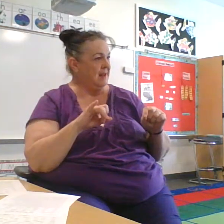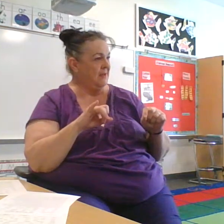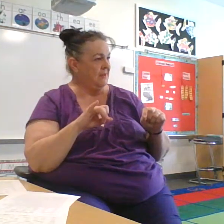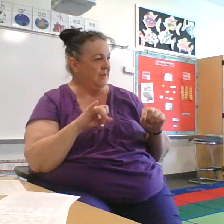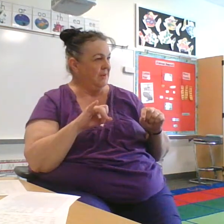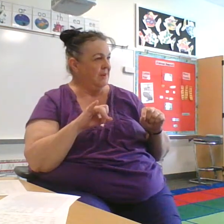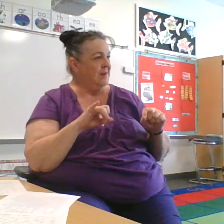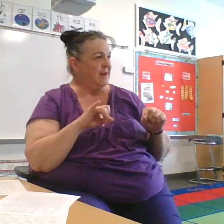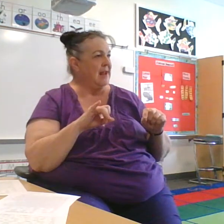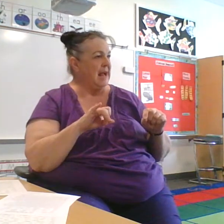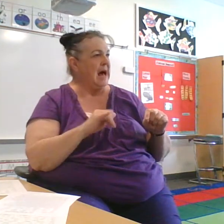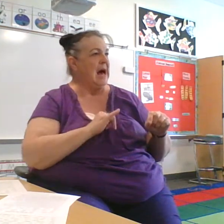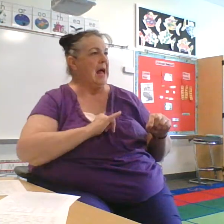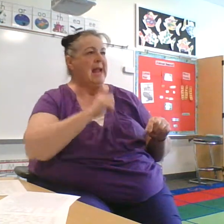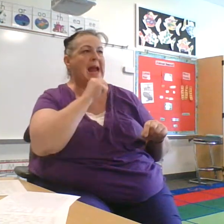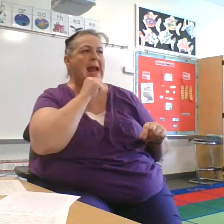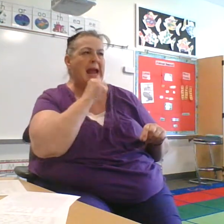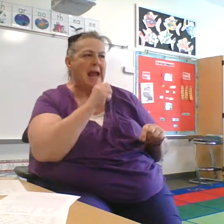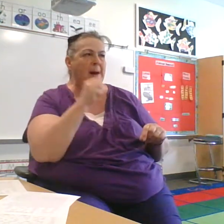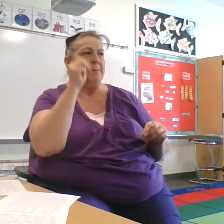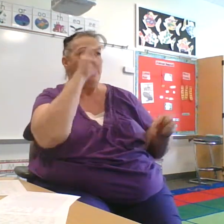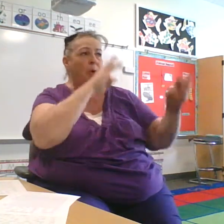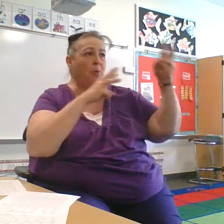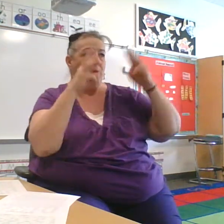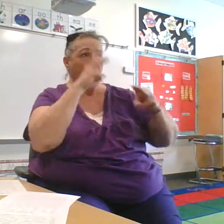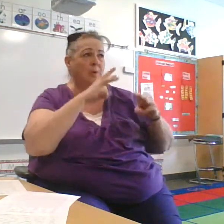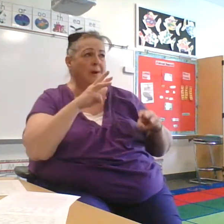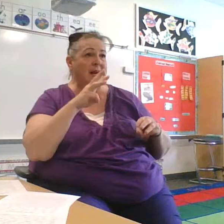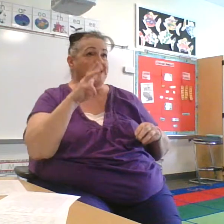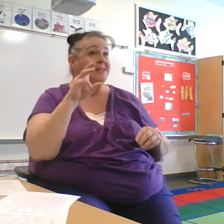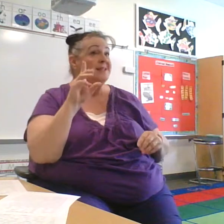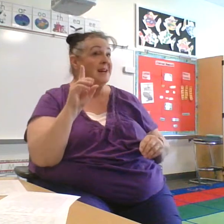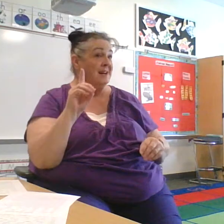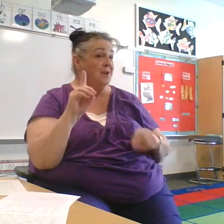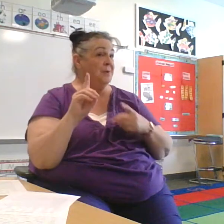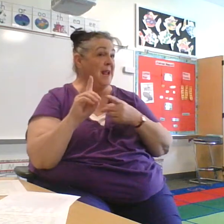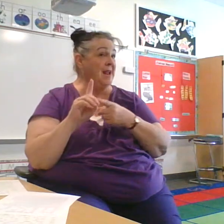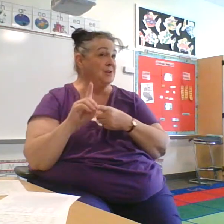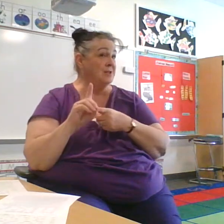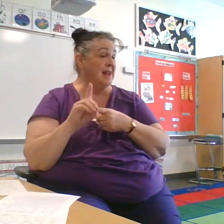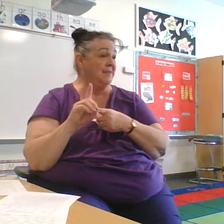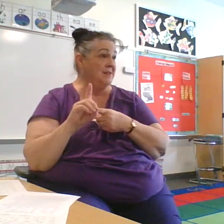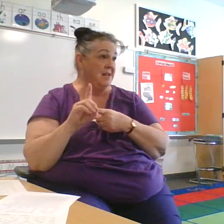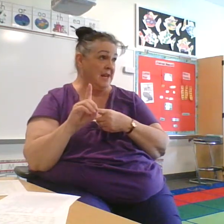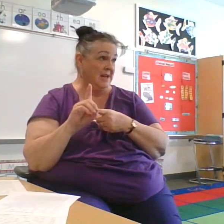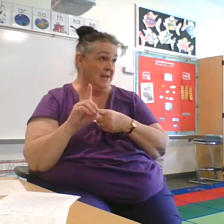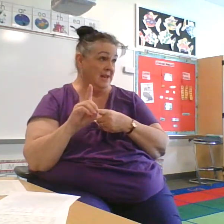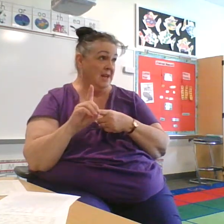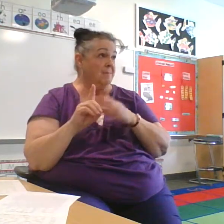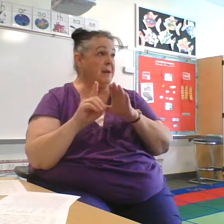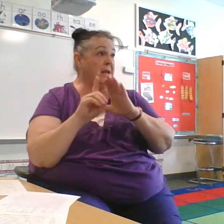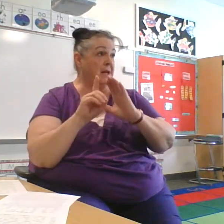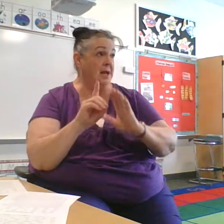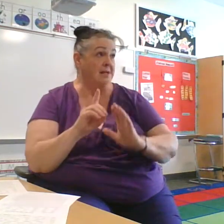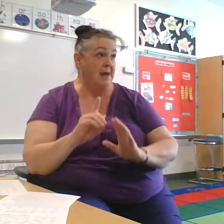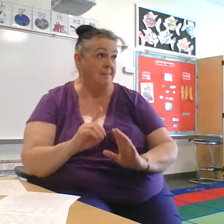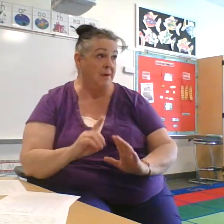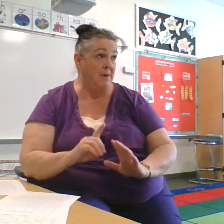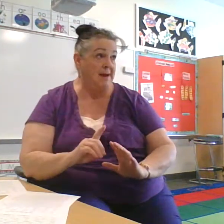end, like I am worried, you can just add the D, meaning it's happening right now.